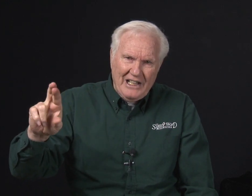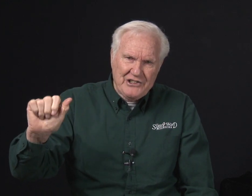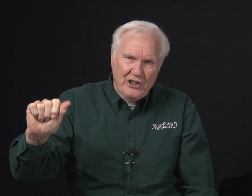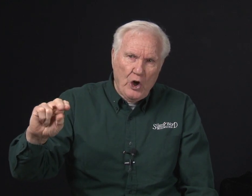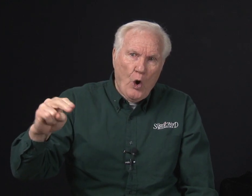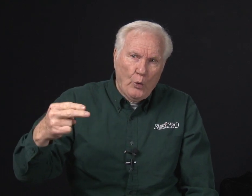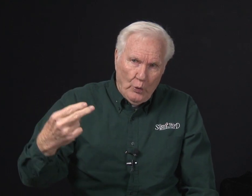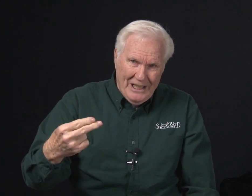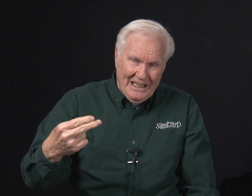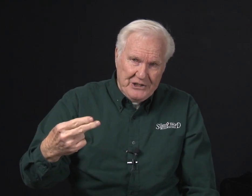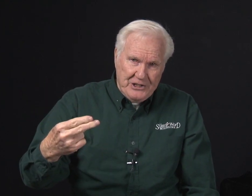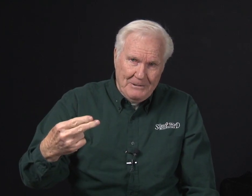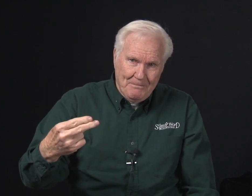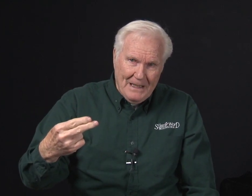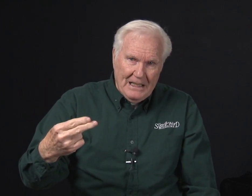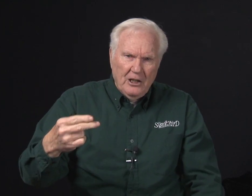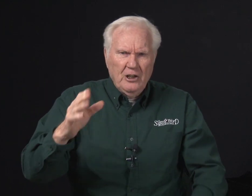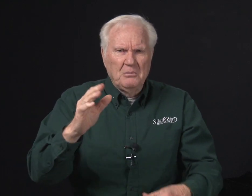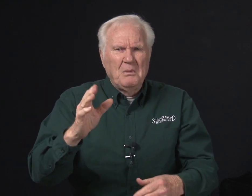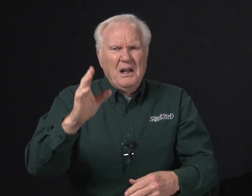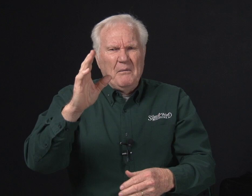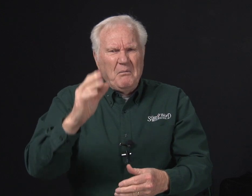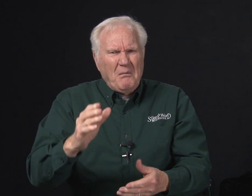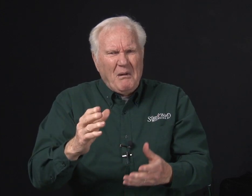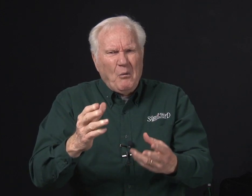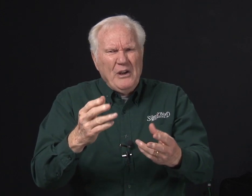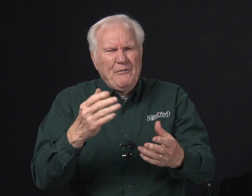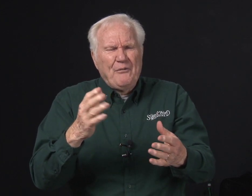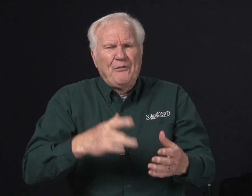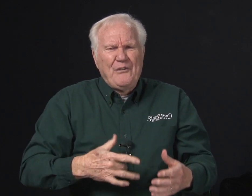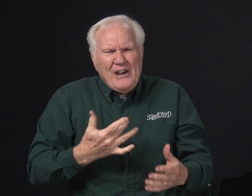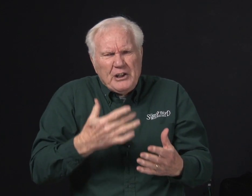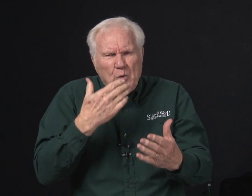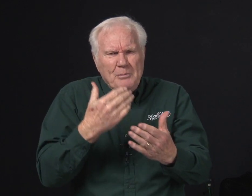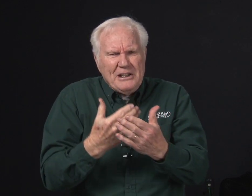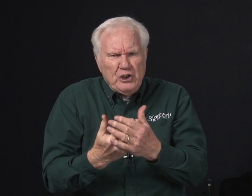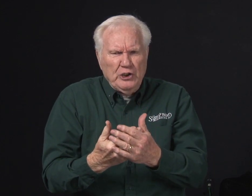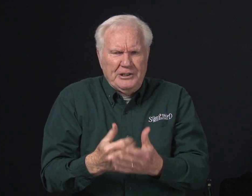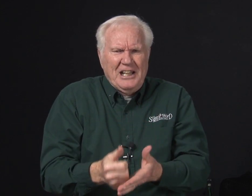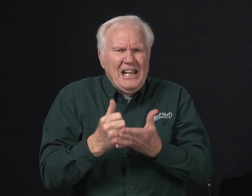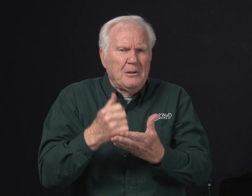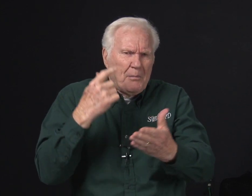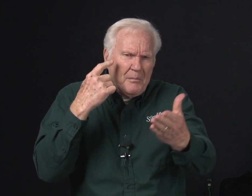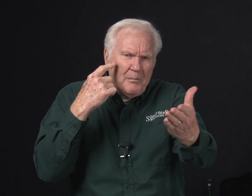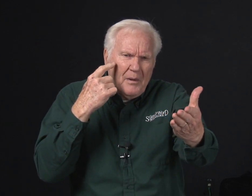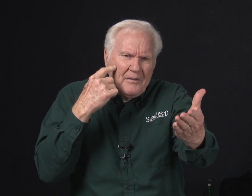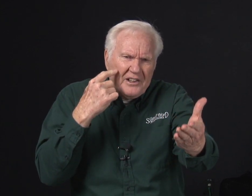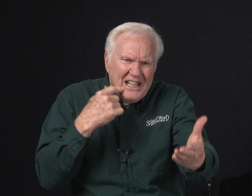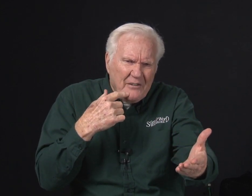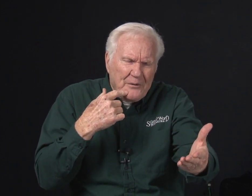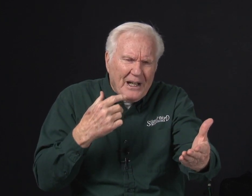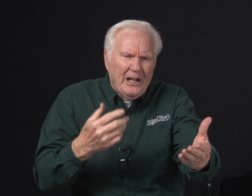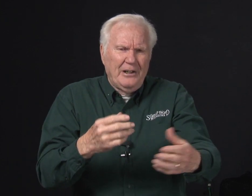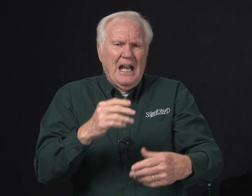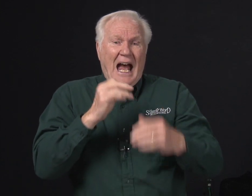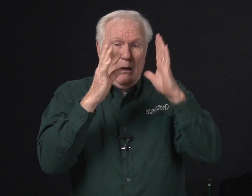Rice Ranch. We felt it would be good to help the deaf there. I was